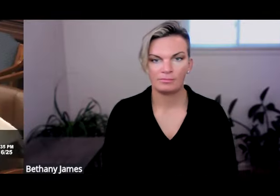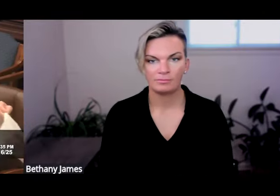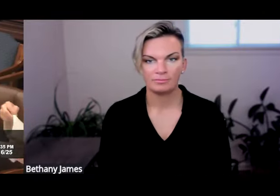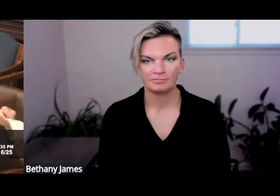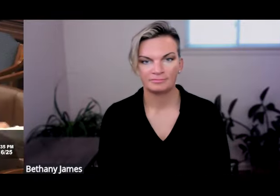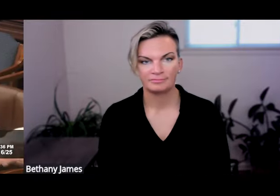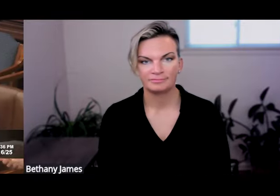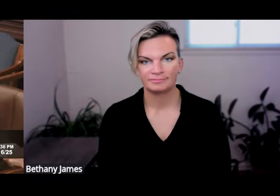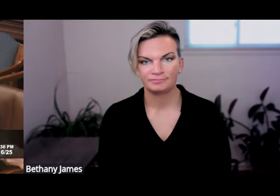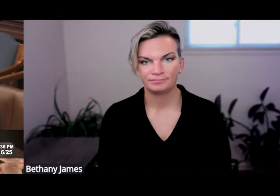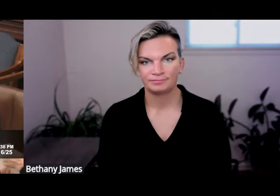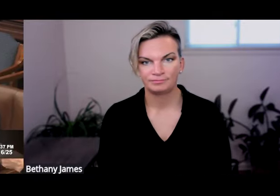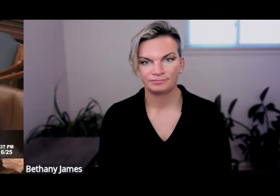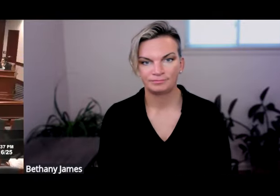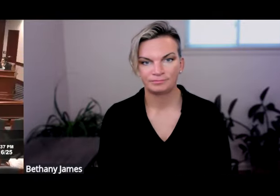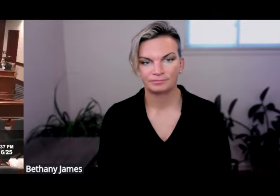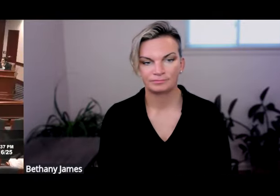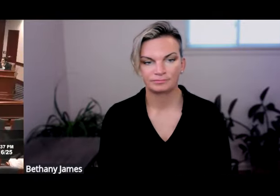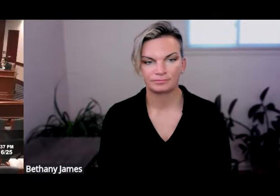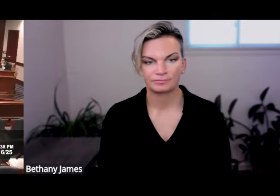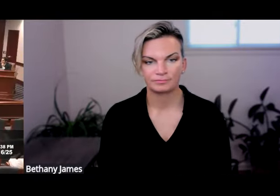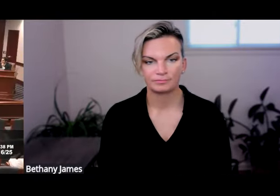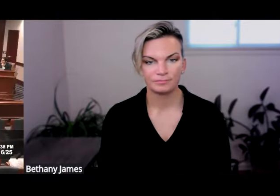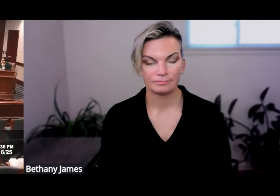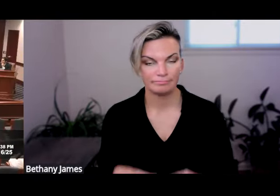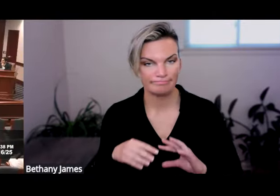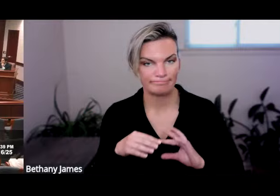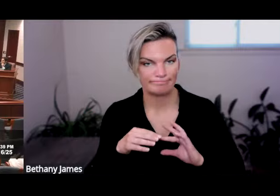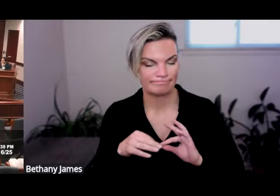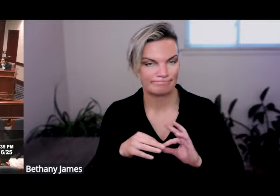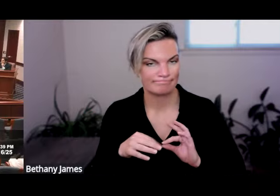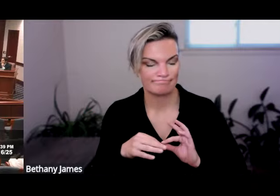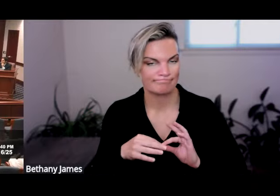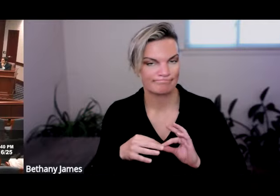Gosh. Less sound.